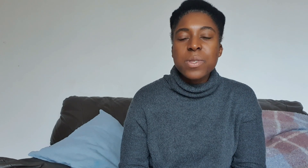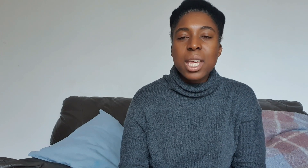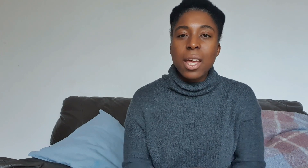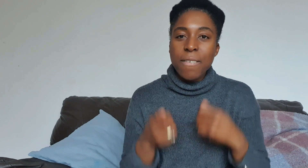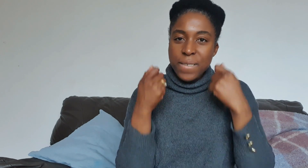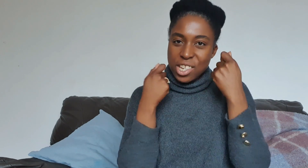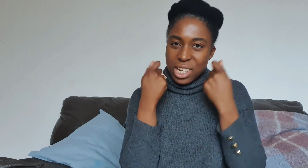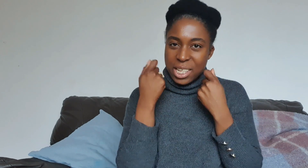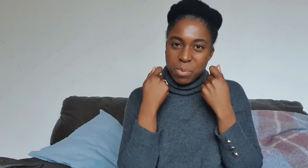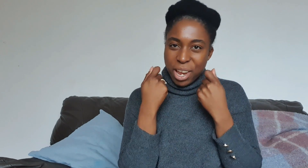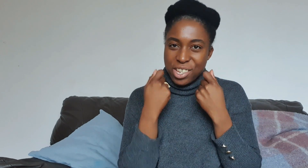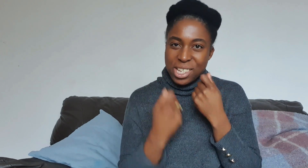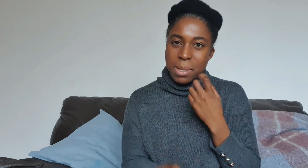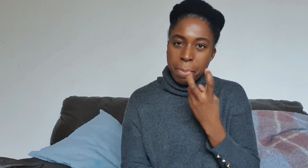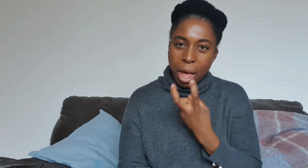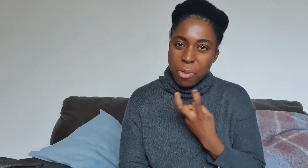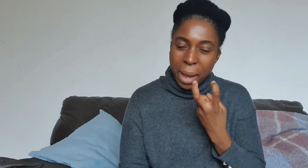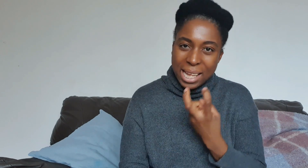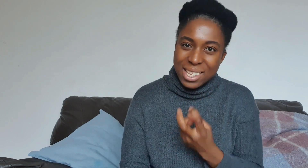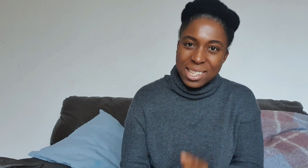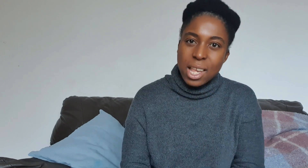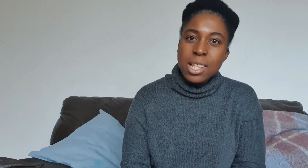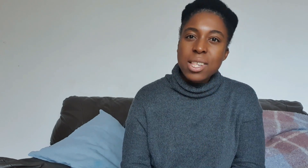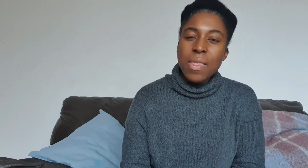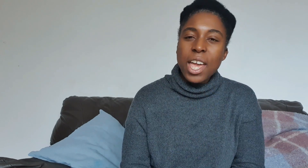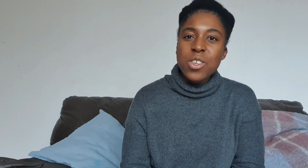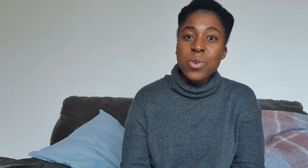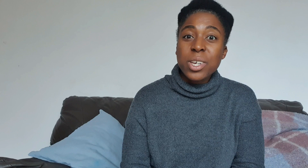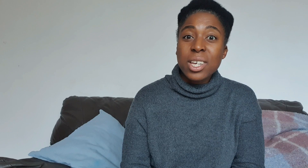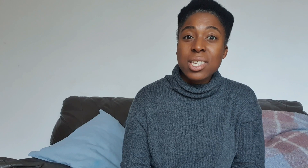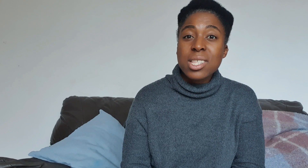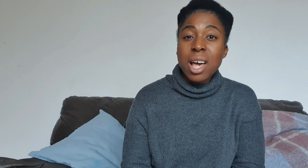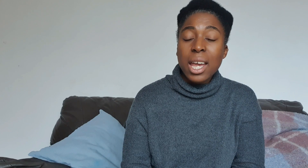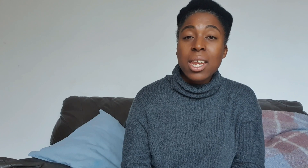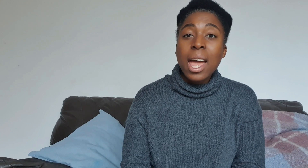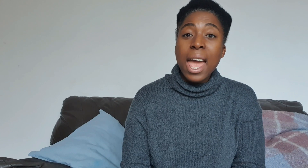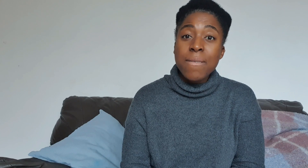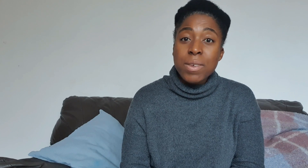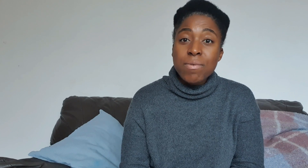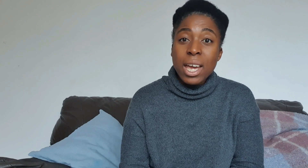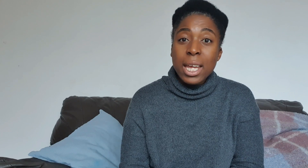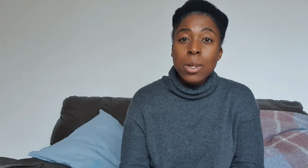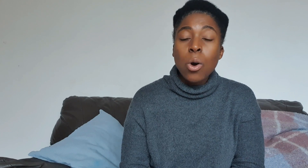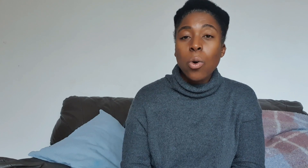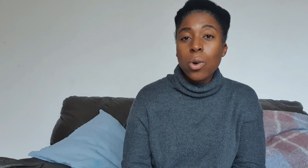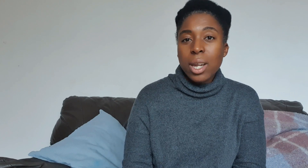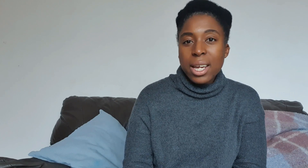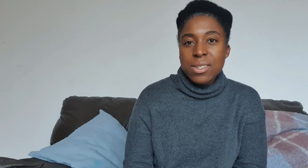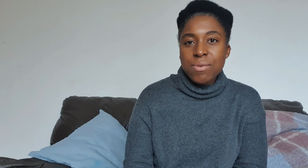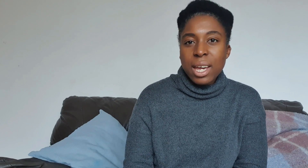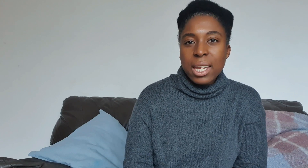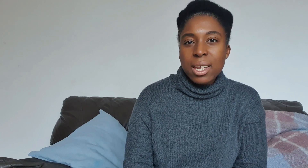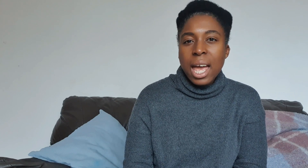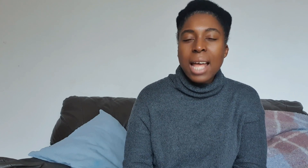using facial expressions and mouth patterns so that you could sign heavy rain or light rain. And that's a